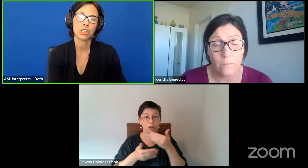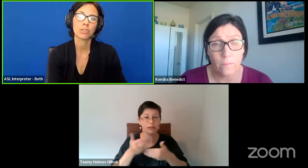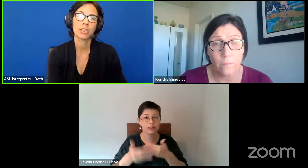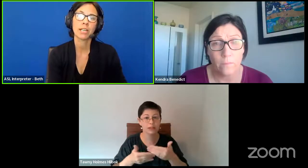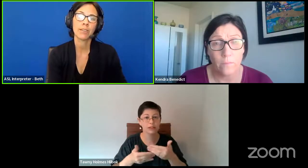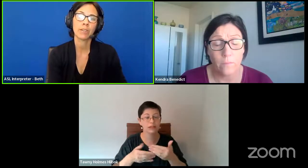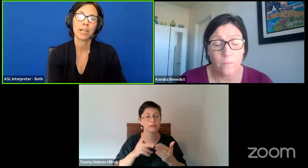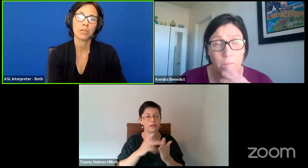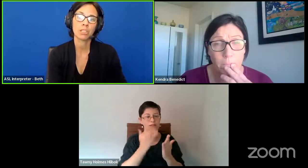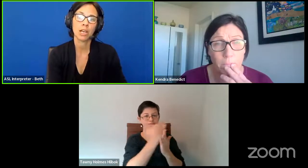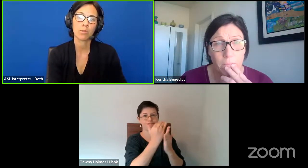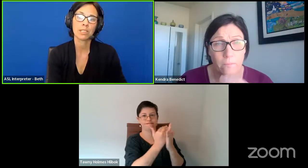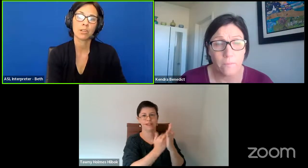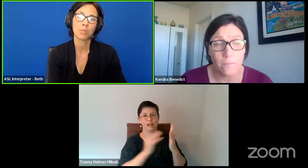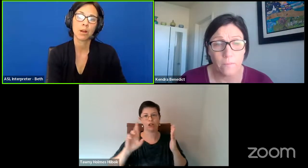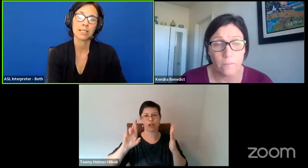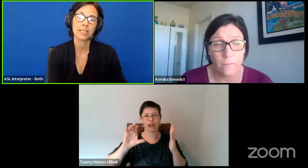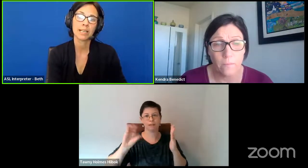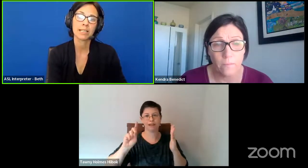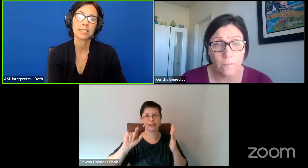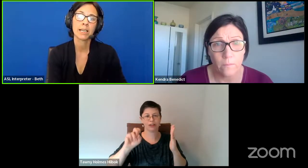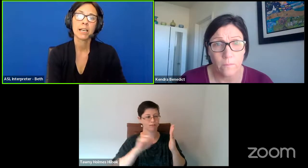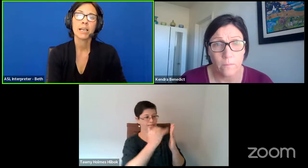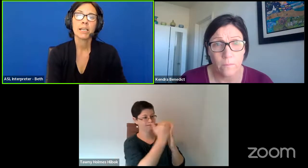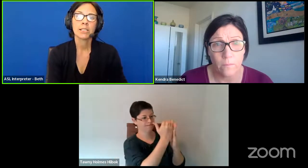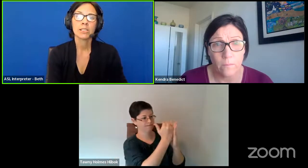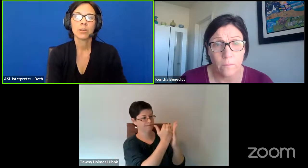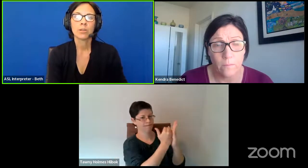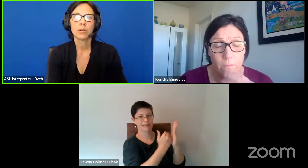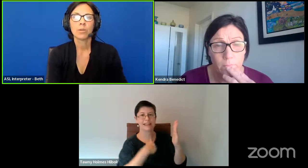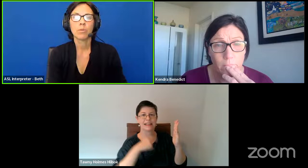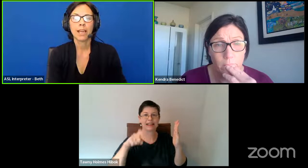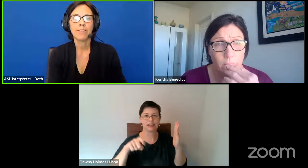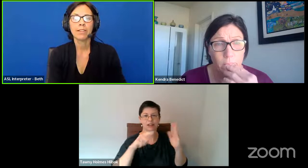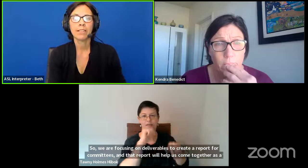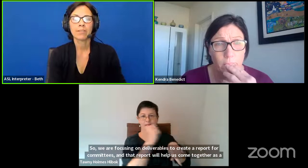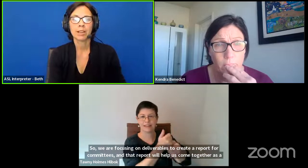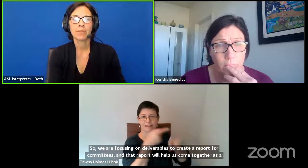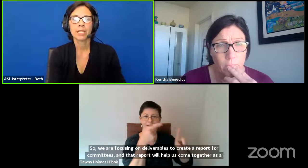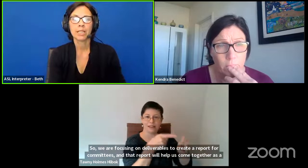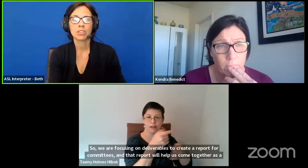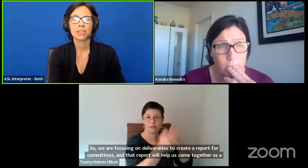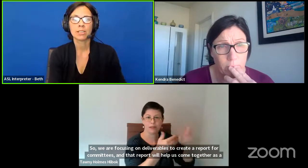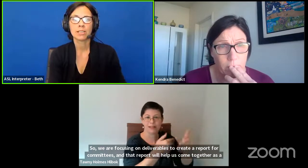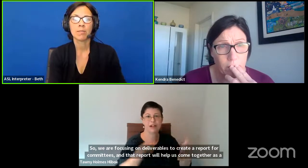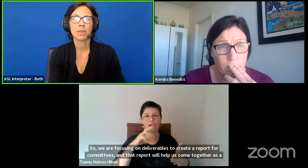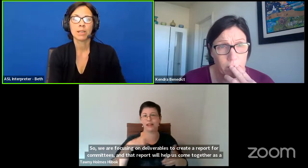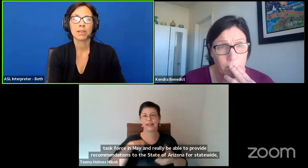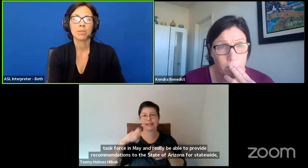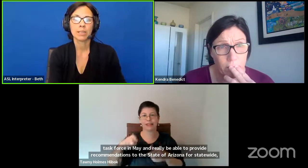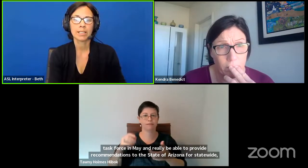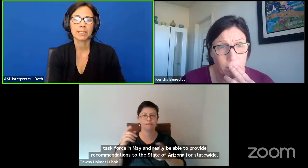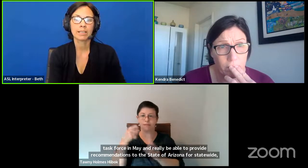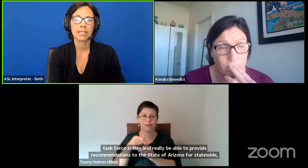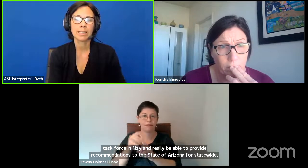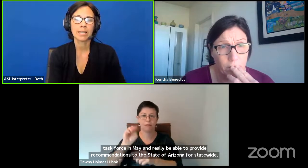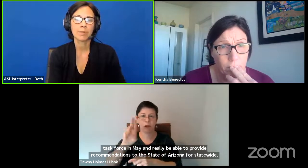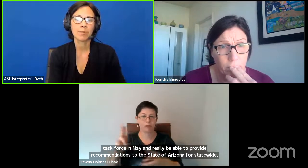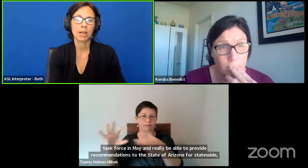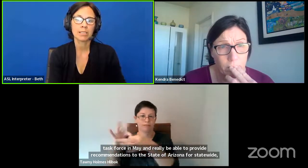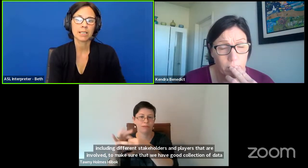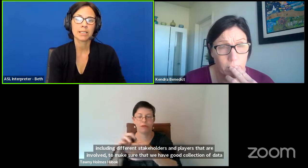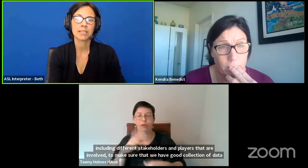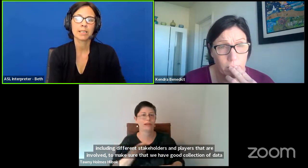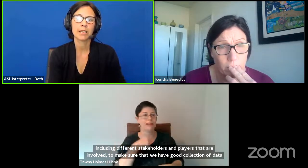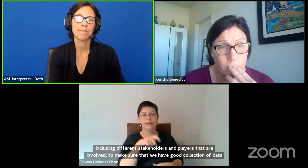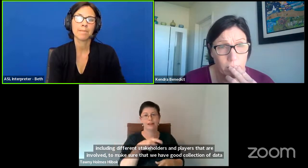hearing children and their language acquisition process. So we'll have a list of recommendations that we would like to see set up